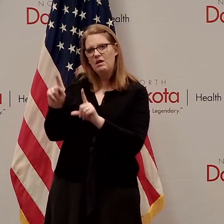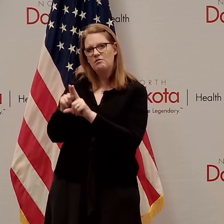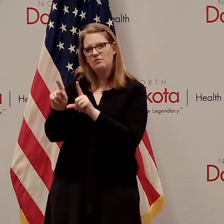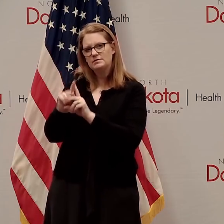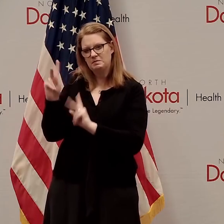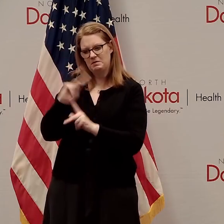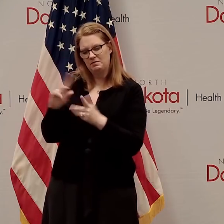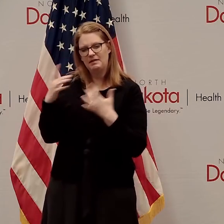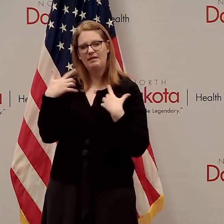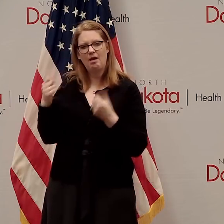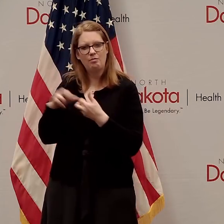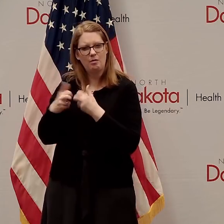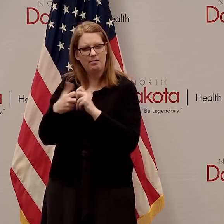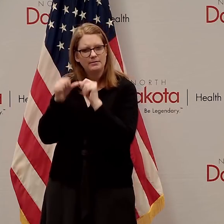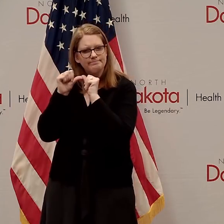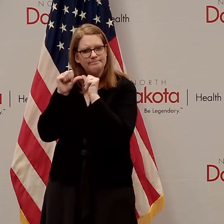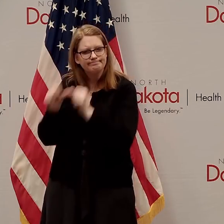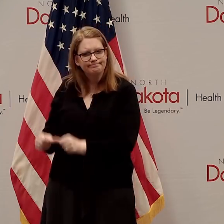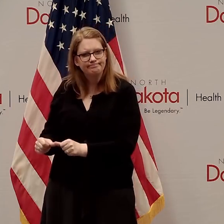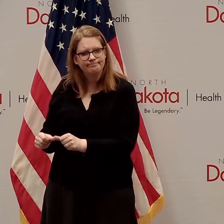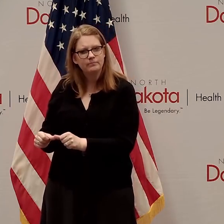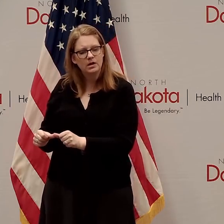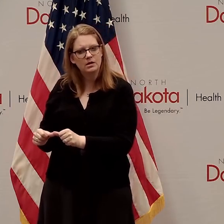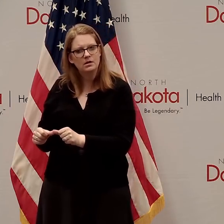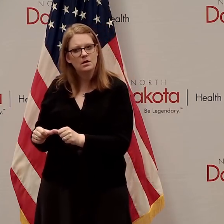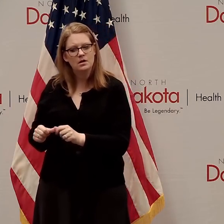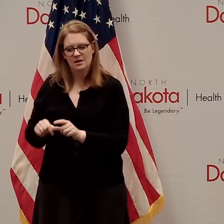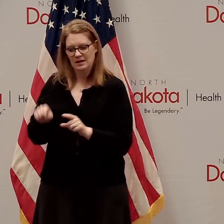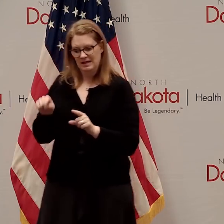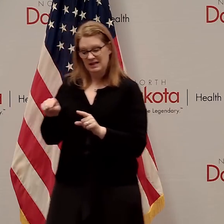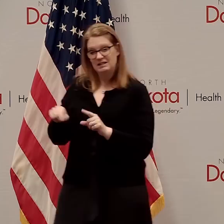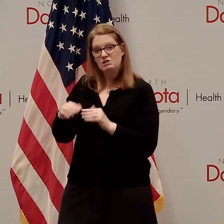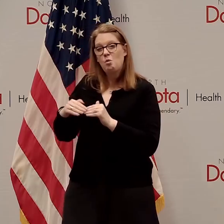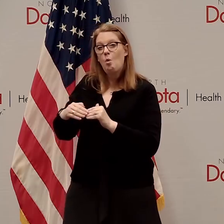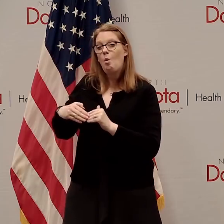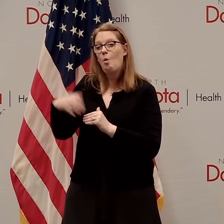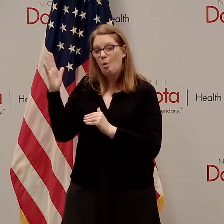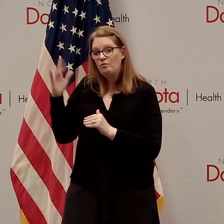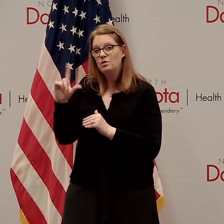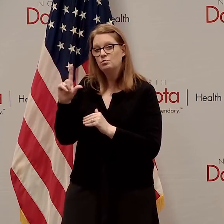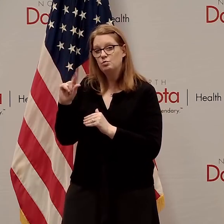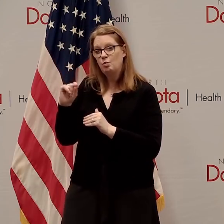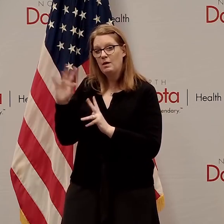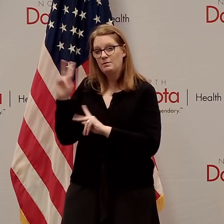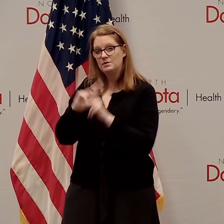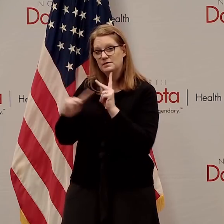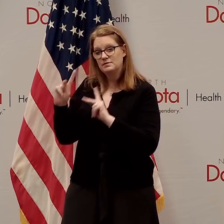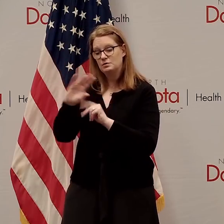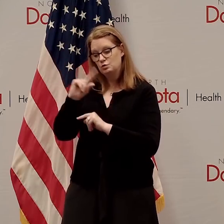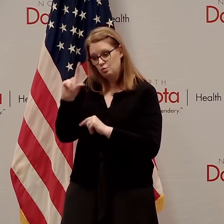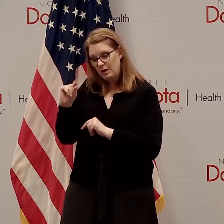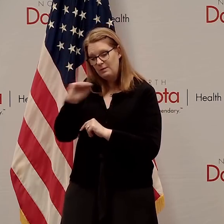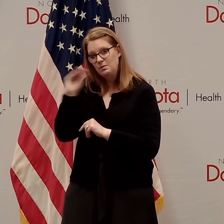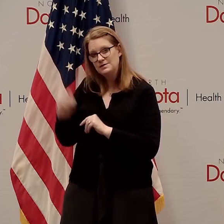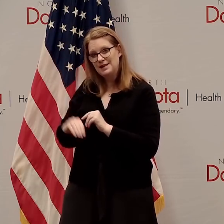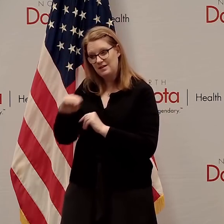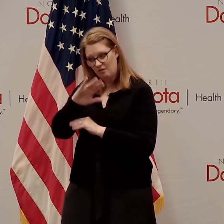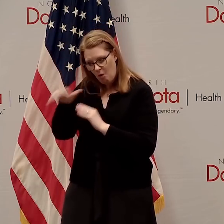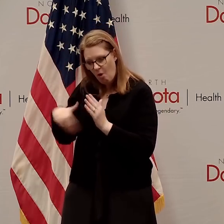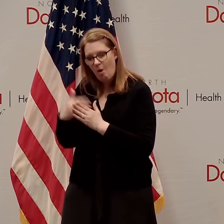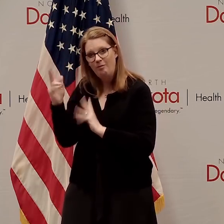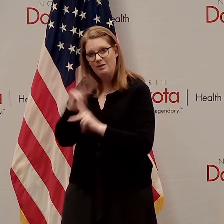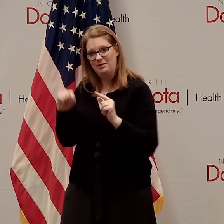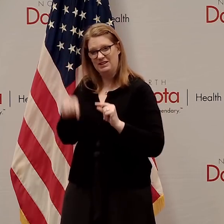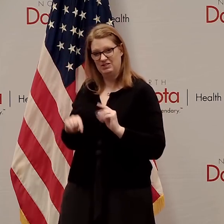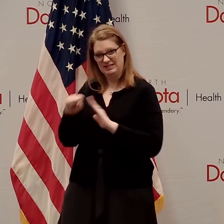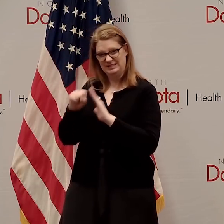conditions. And we've identified earlier that represents over 20% of the population of North Dakota. To flatten